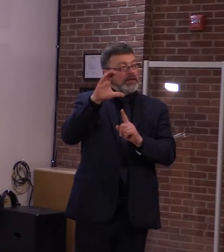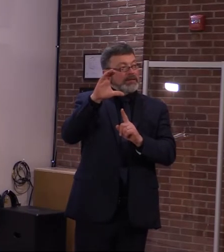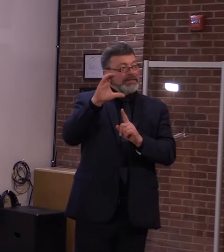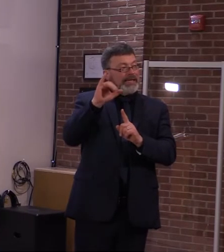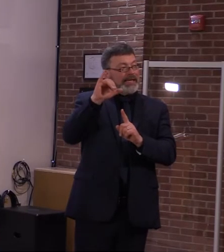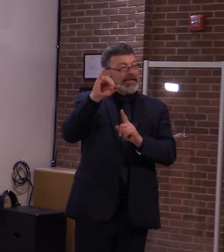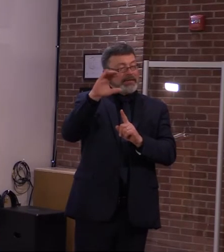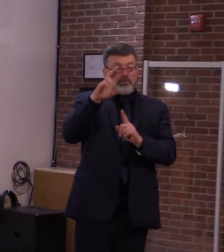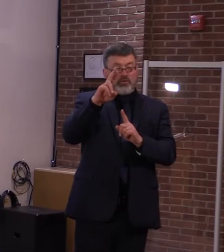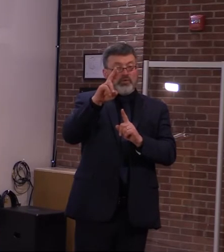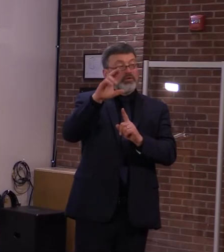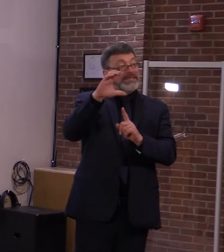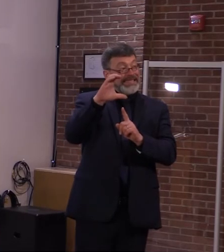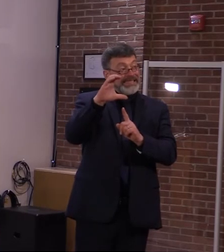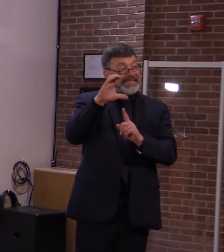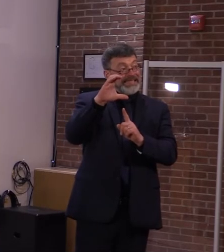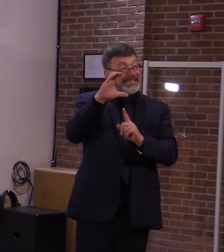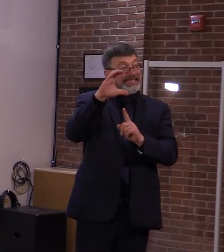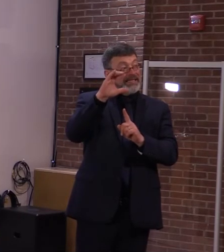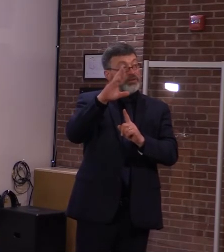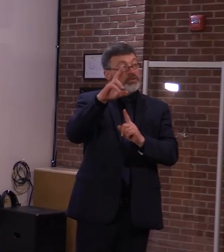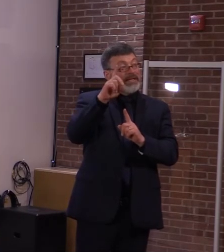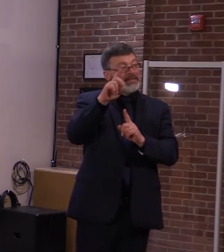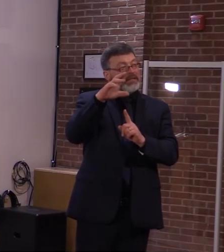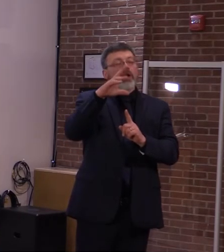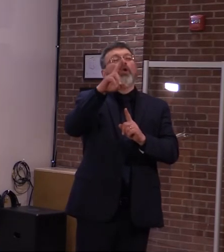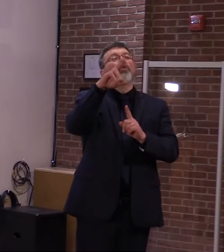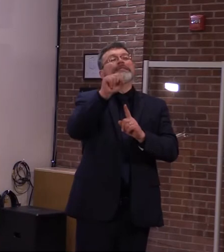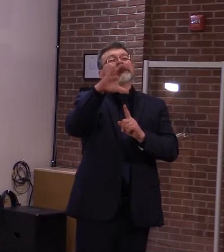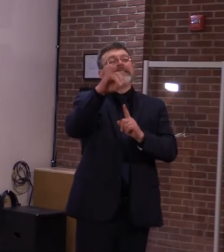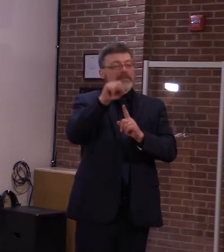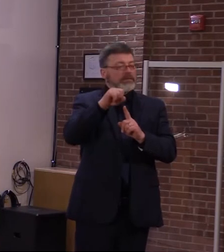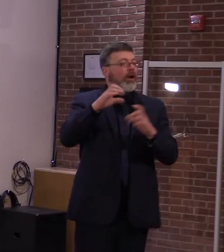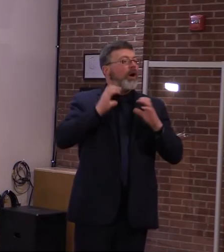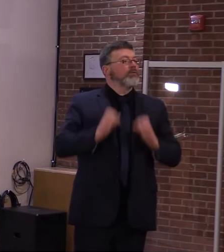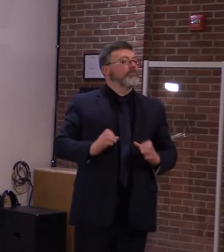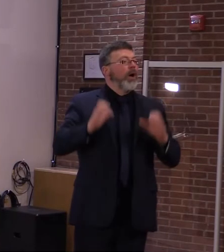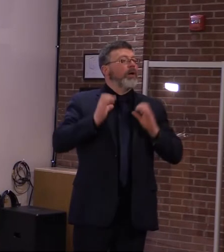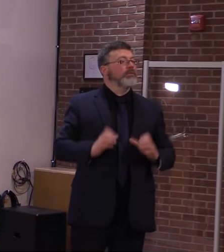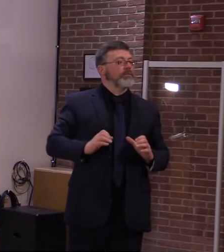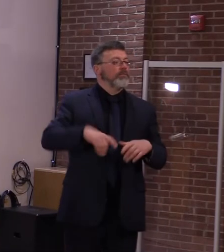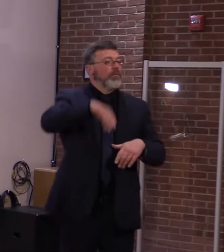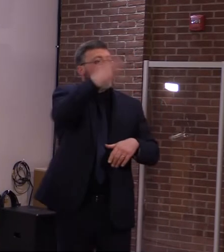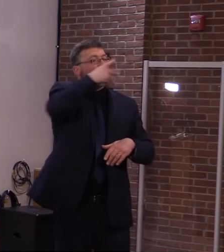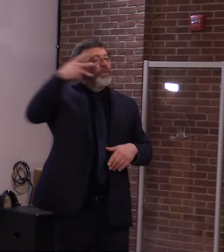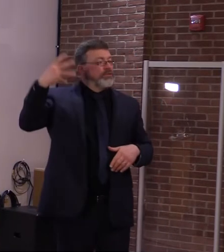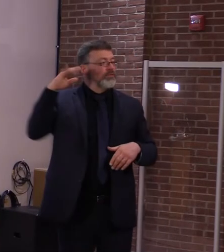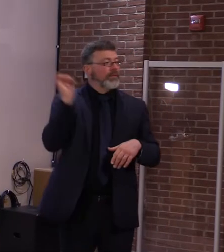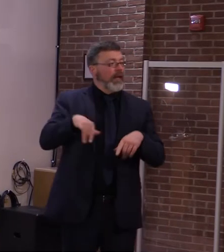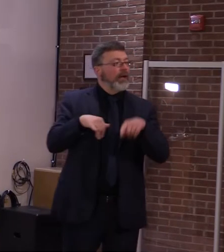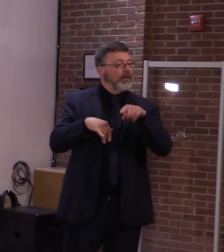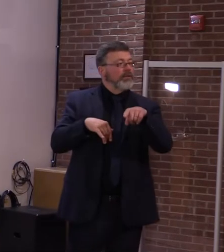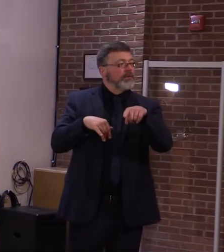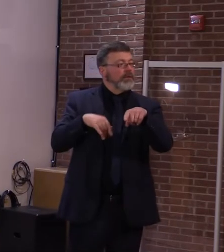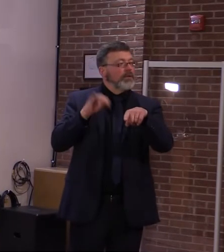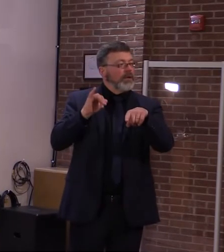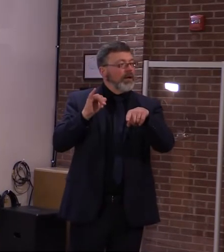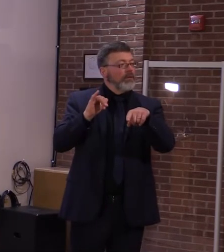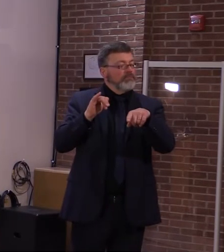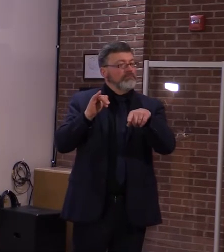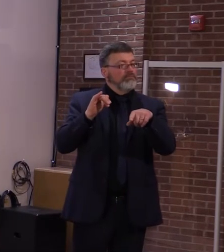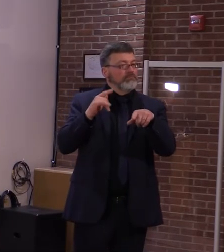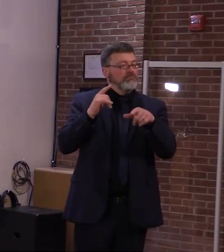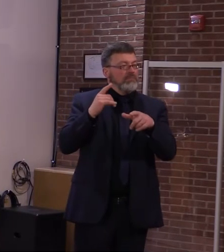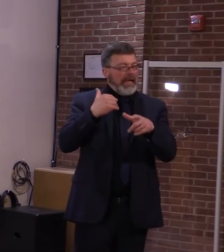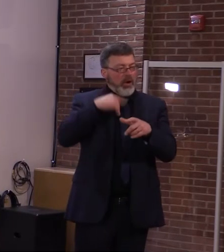completion of the EB-5 immigrant fortunately projects. Yep. So